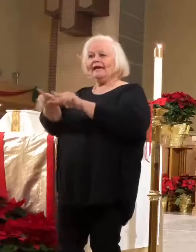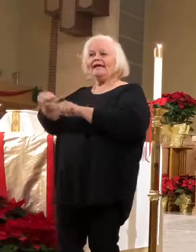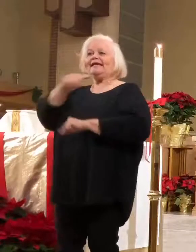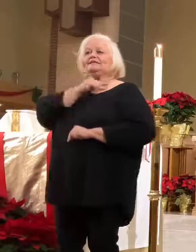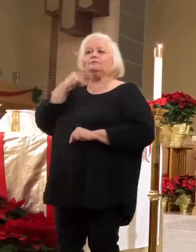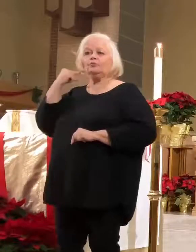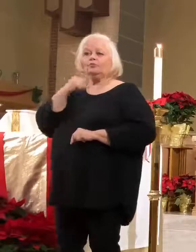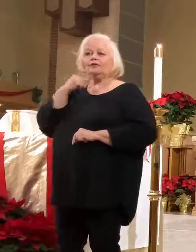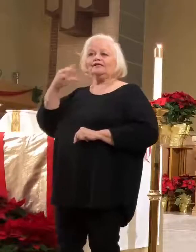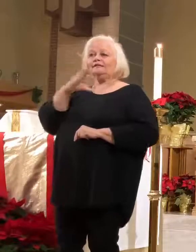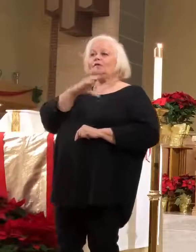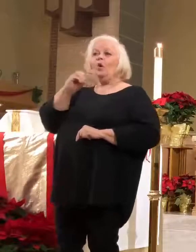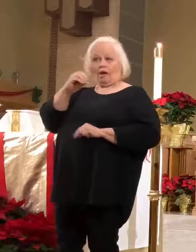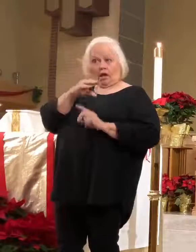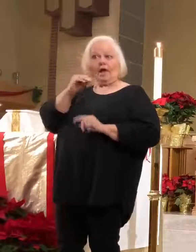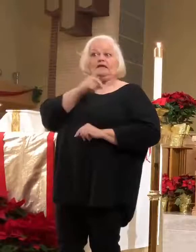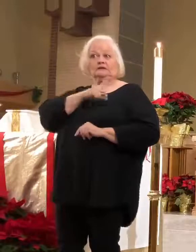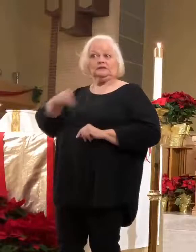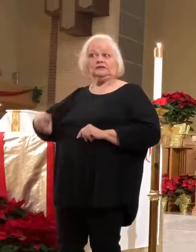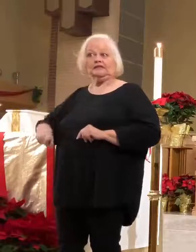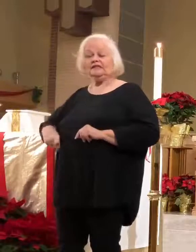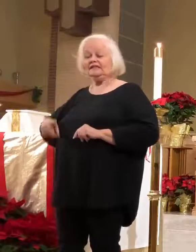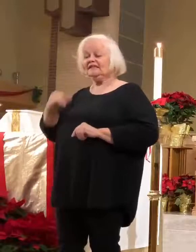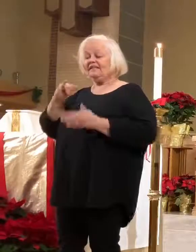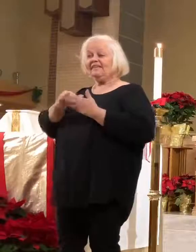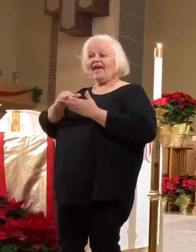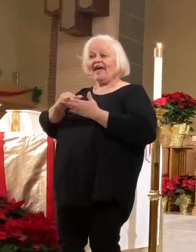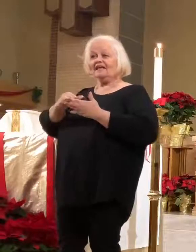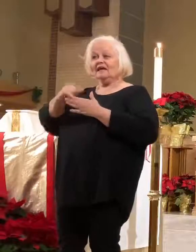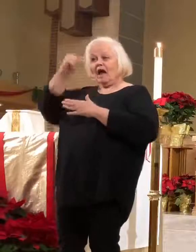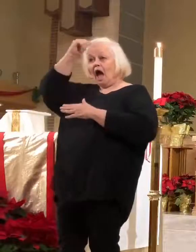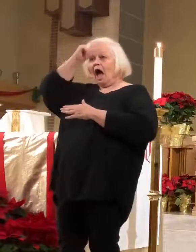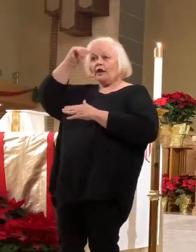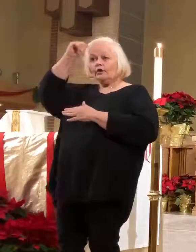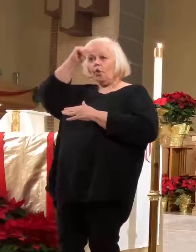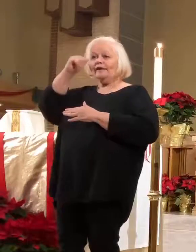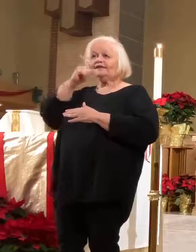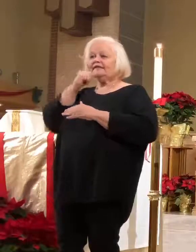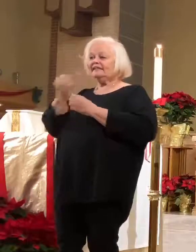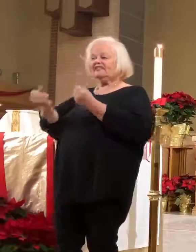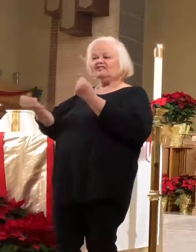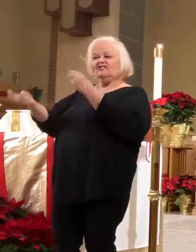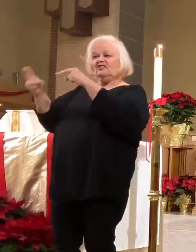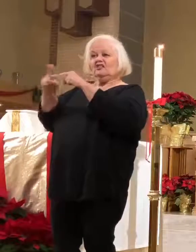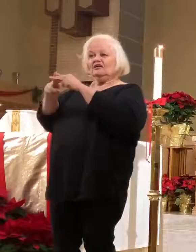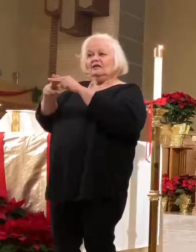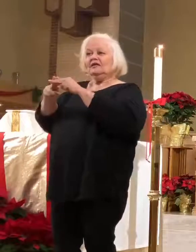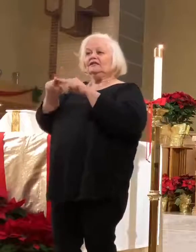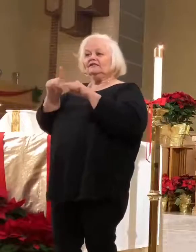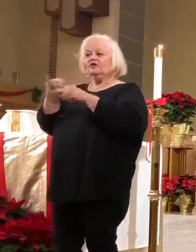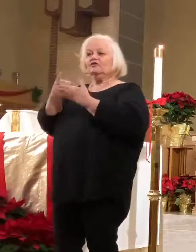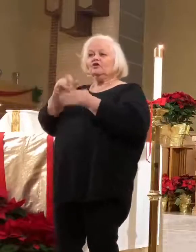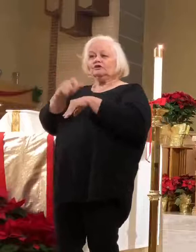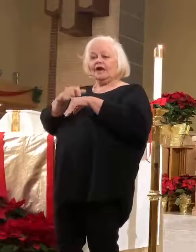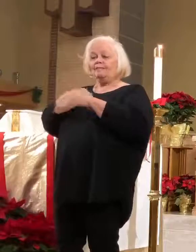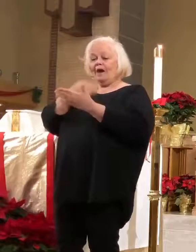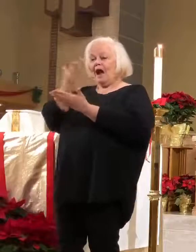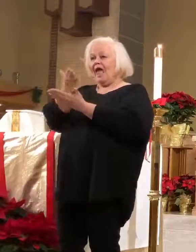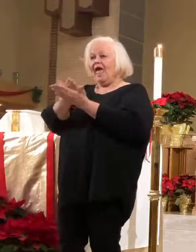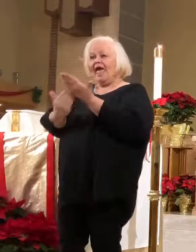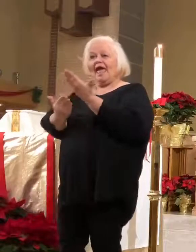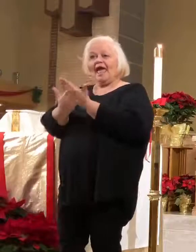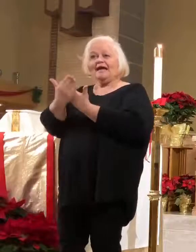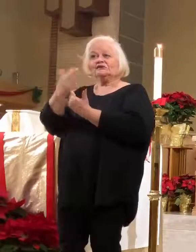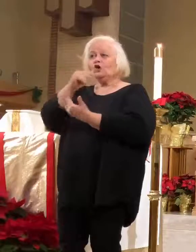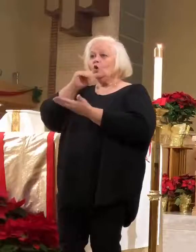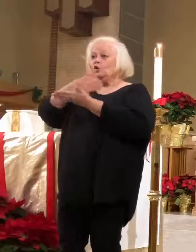anointing is amped up. You know, effectively, my hands in these liturgical contexts do not become